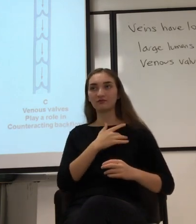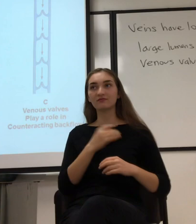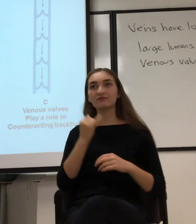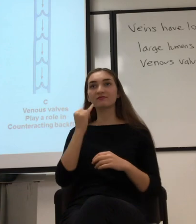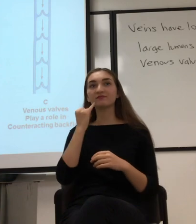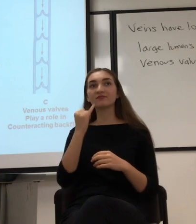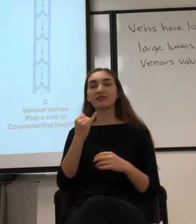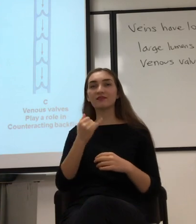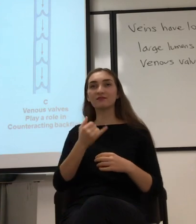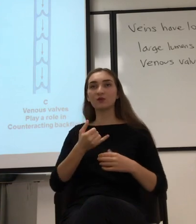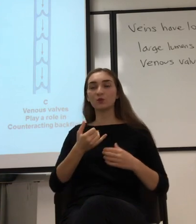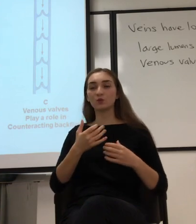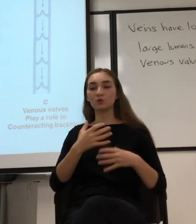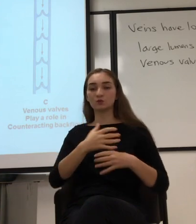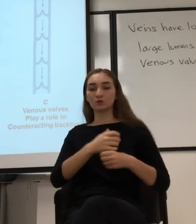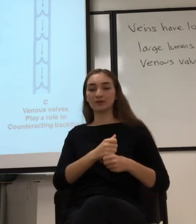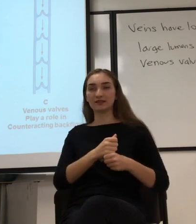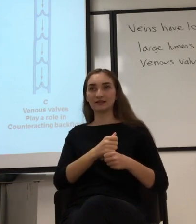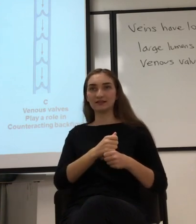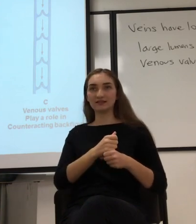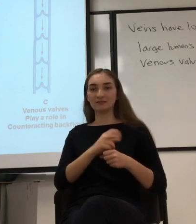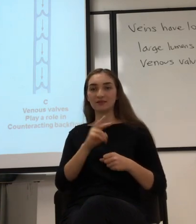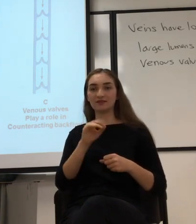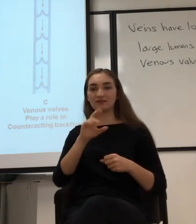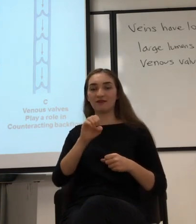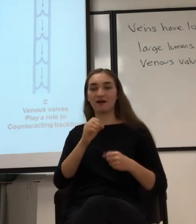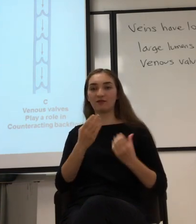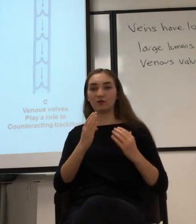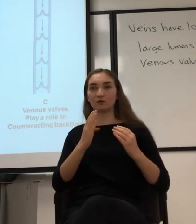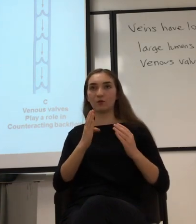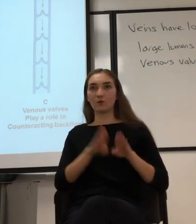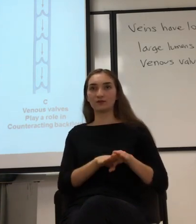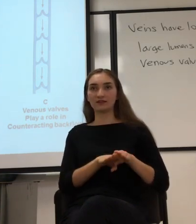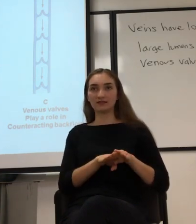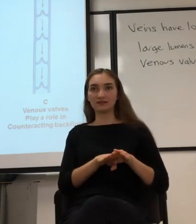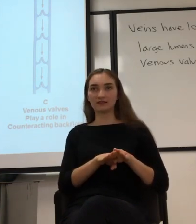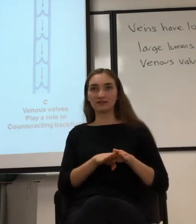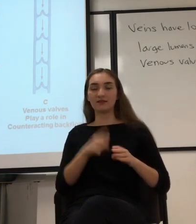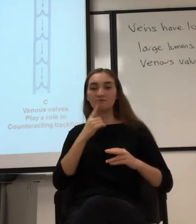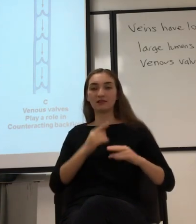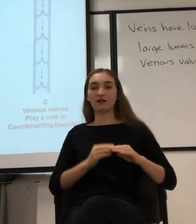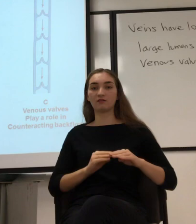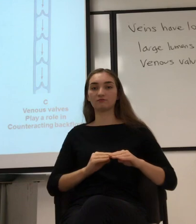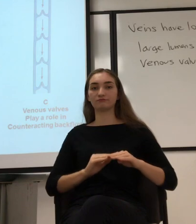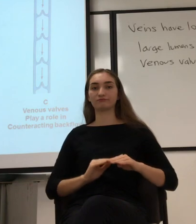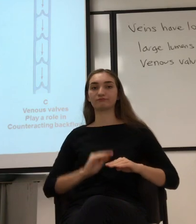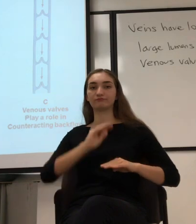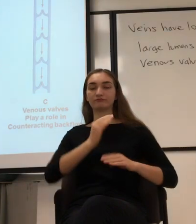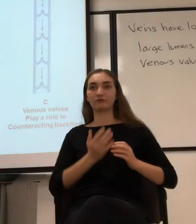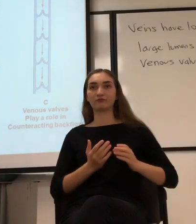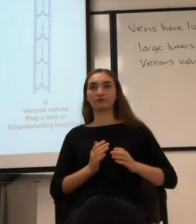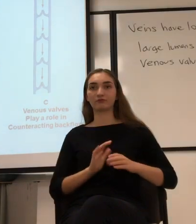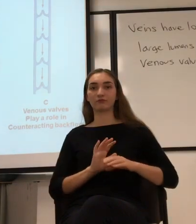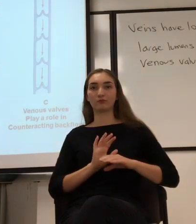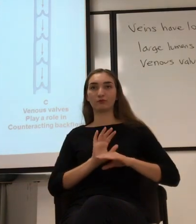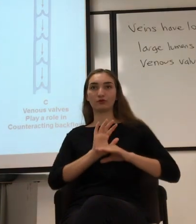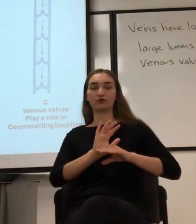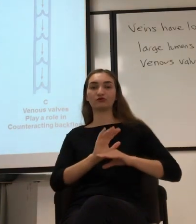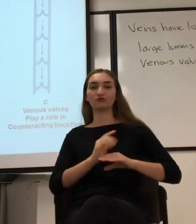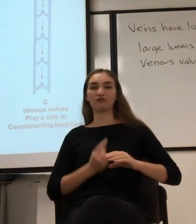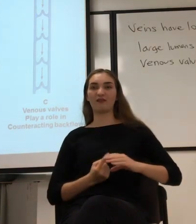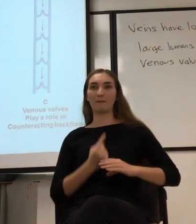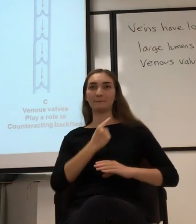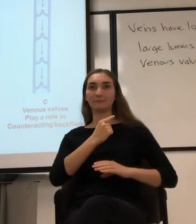valve closes here, but then you push blood up. Okay. So this is called